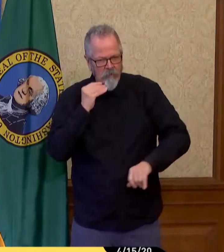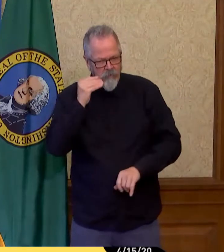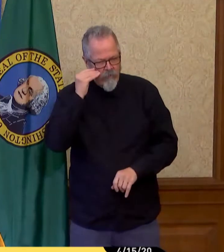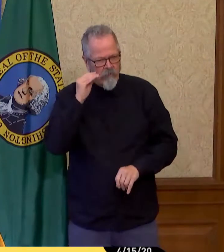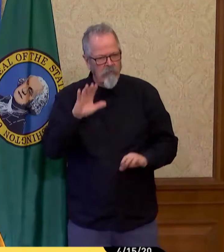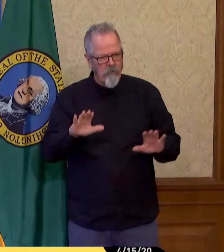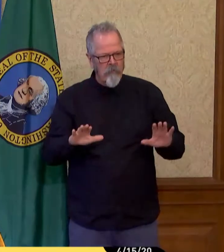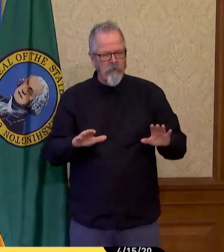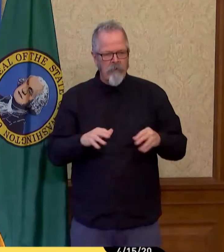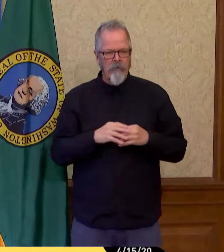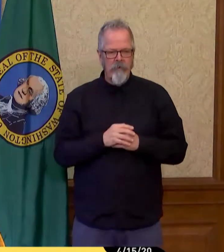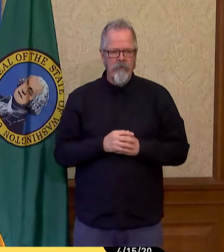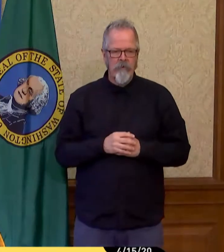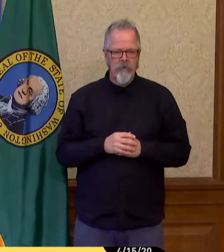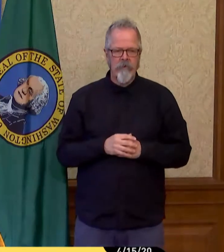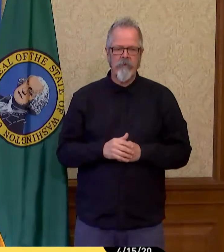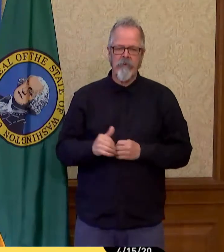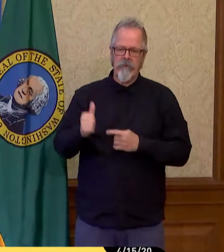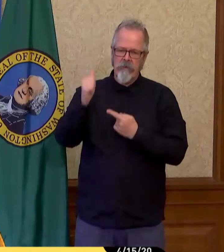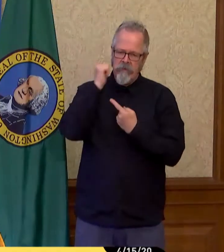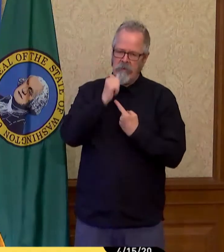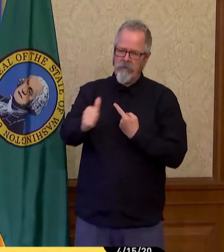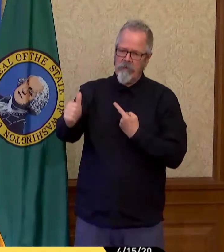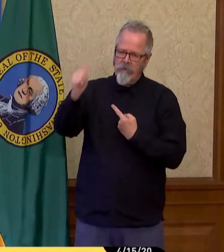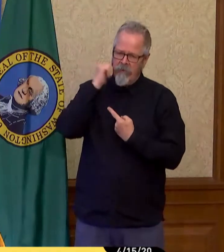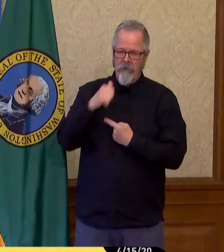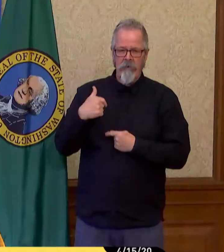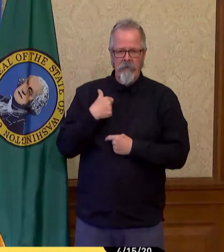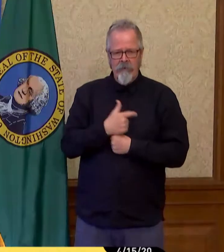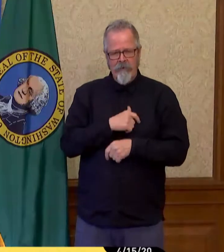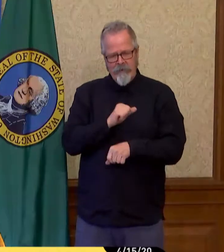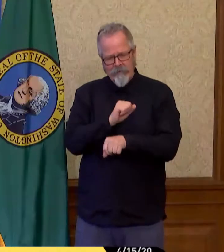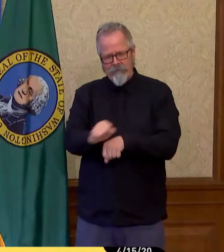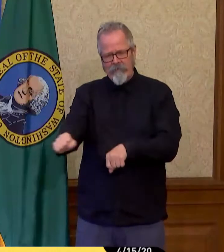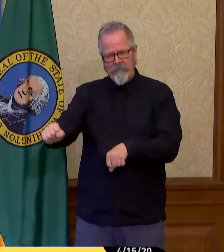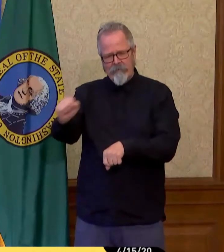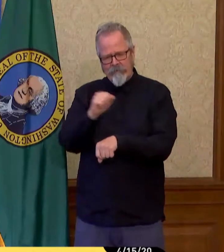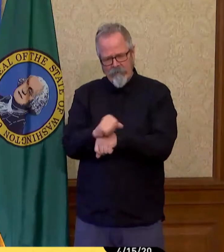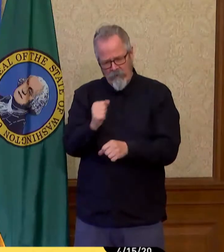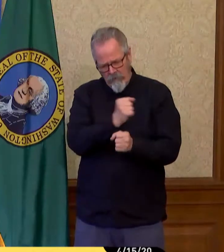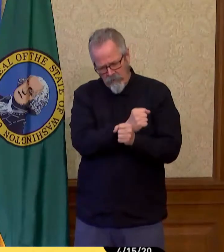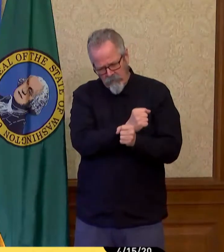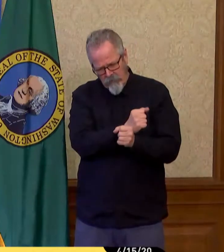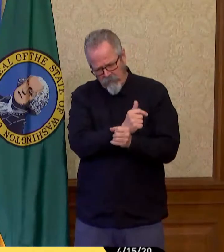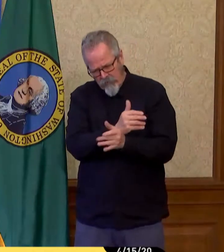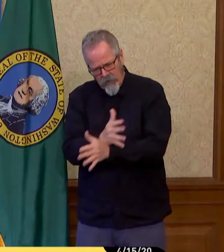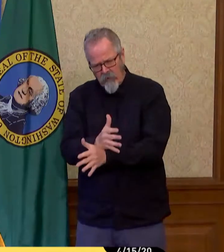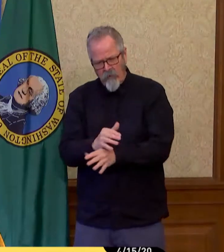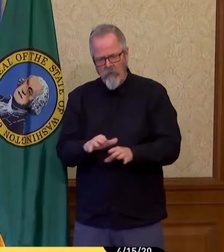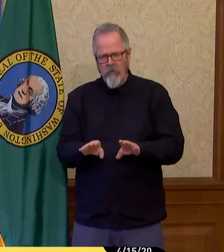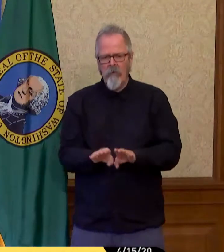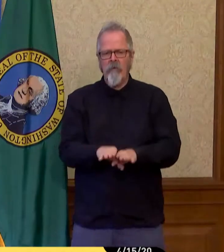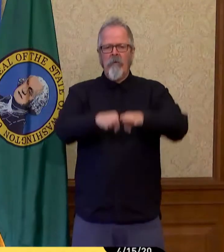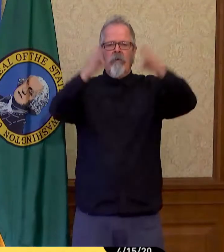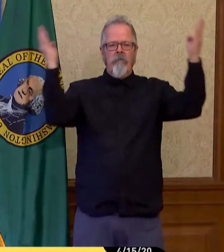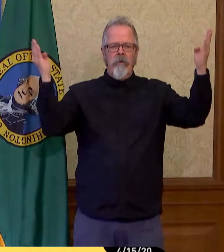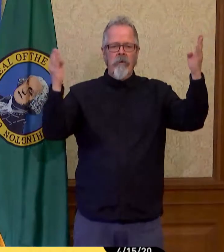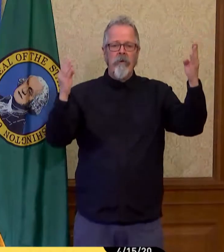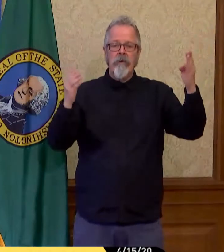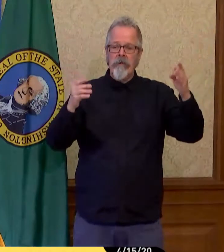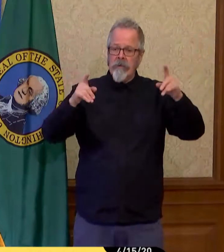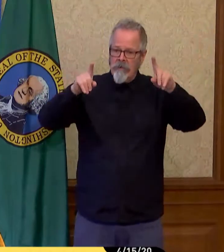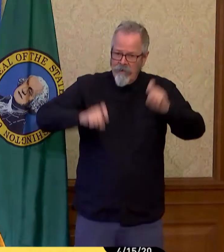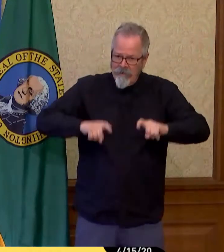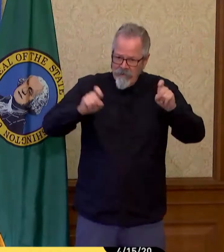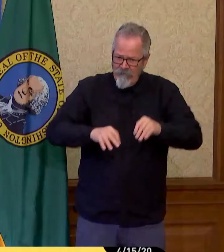and our capacity to help people to realize if they have the disease. We are protecting our most vulnerable